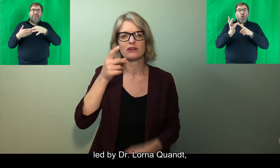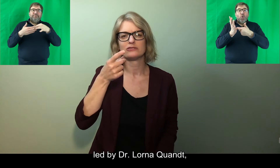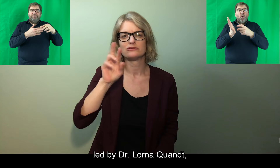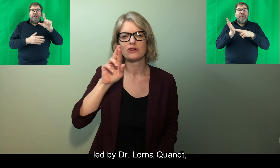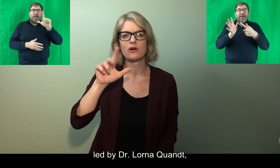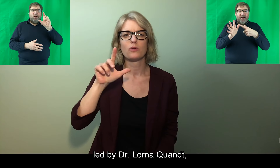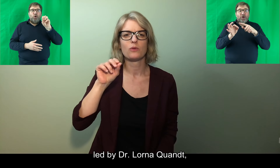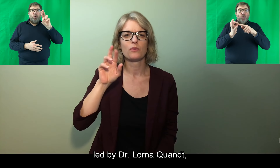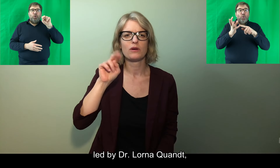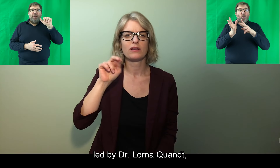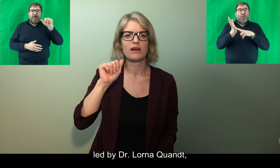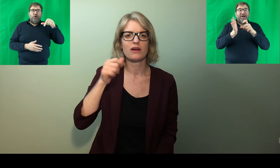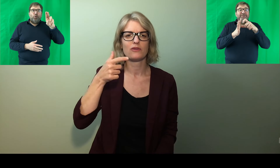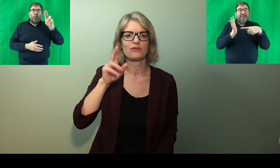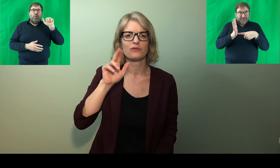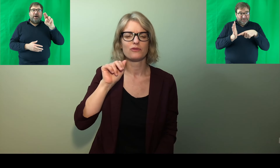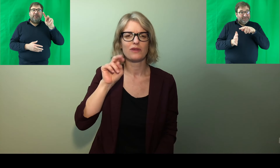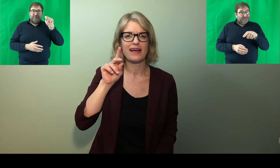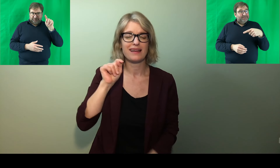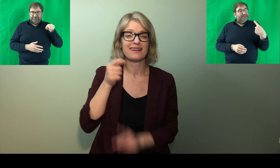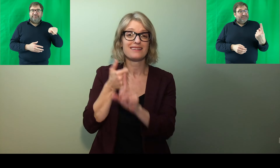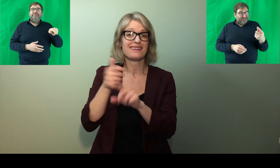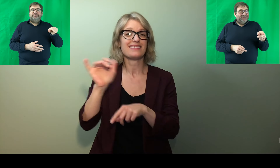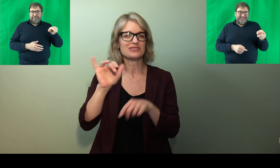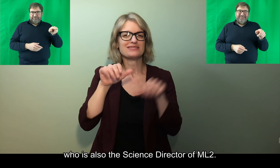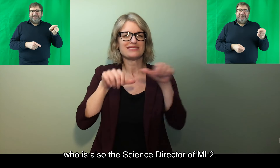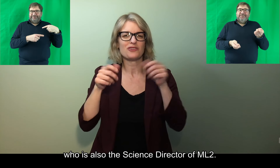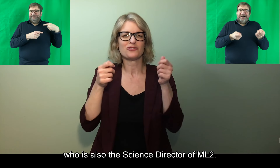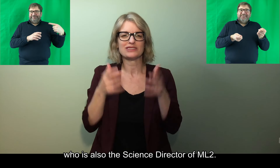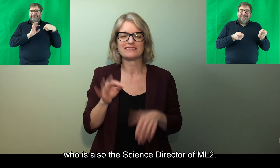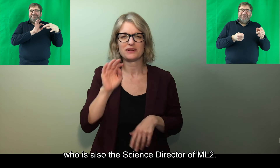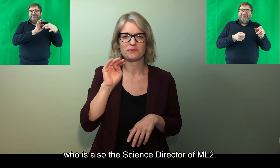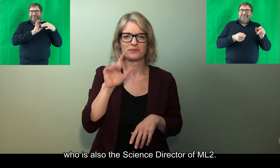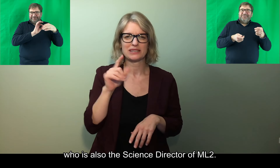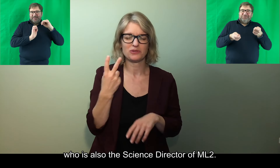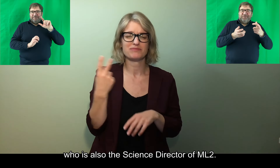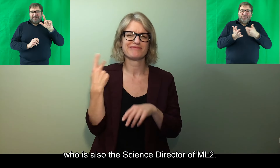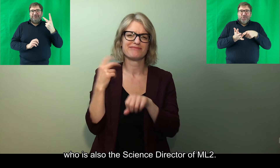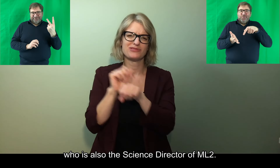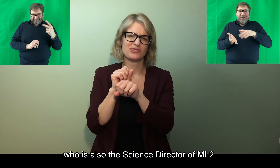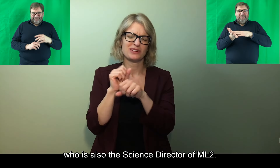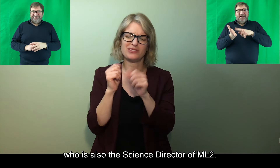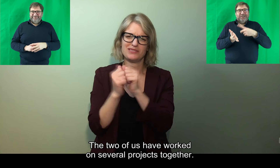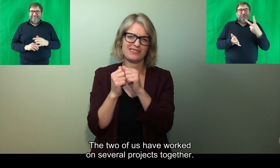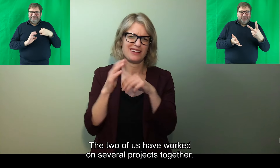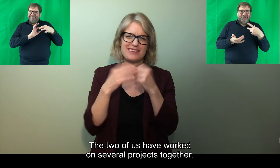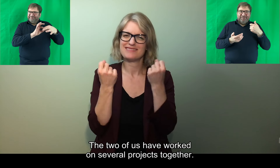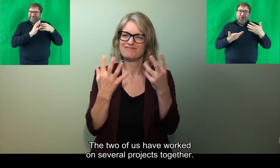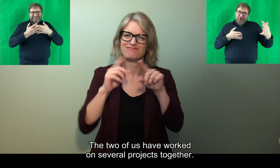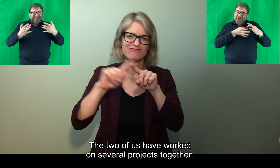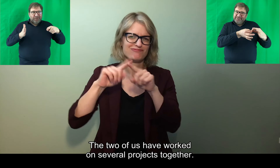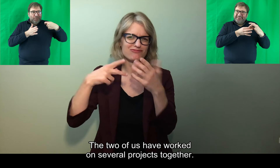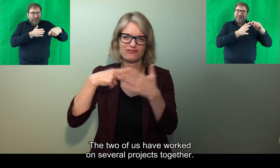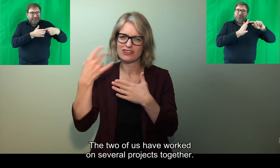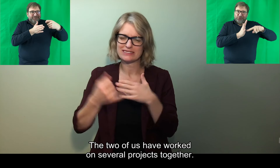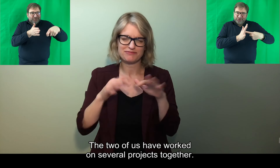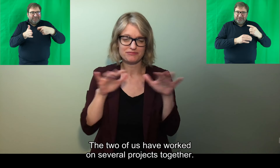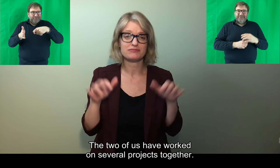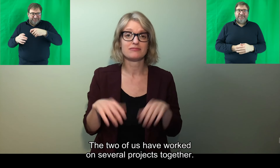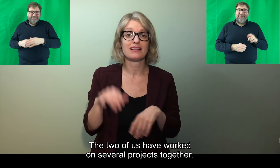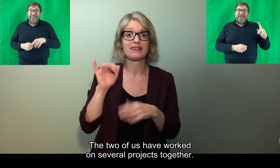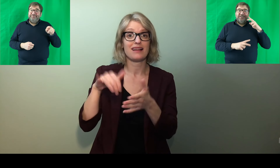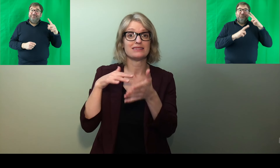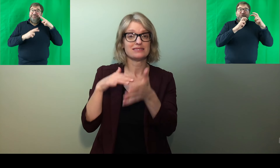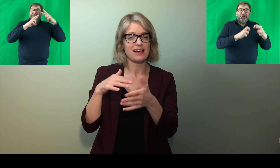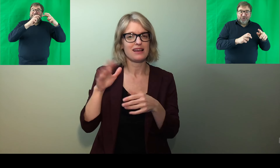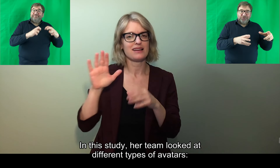led by Dr. Lorna Quant, who's also the science director of ML2. The two of us have worked on several projects